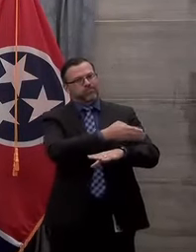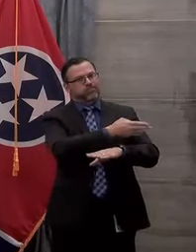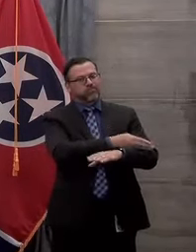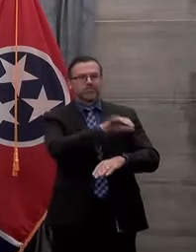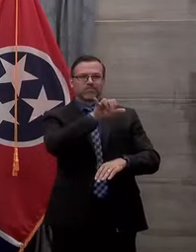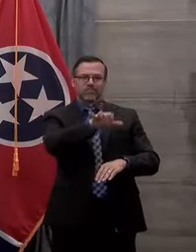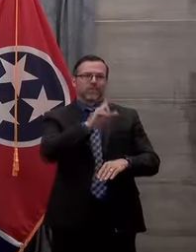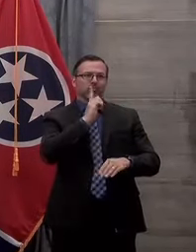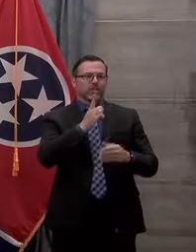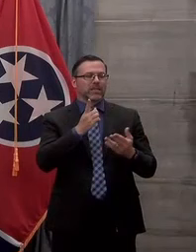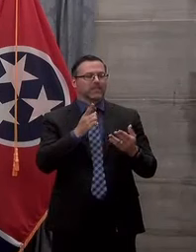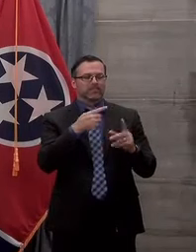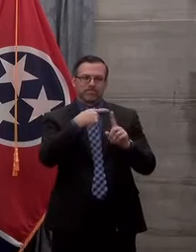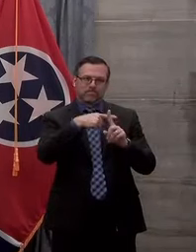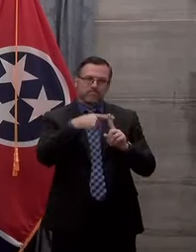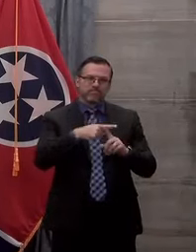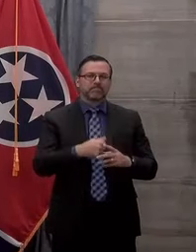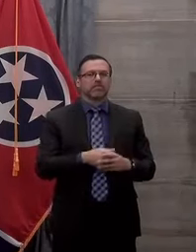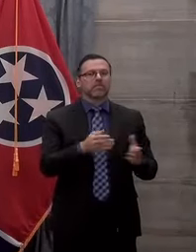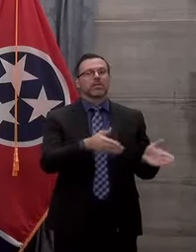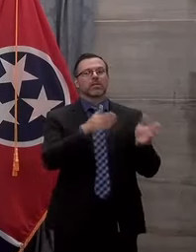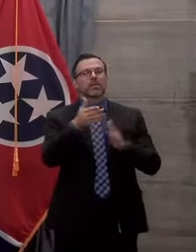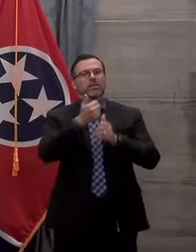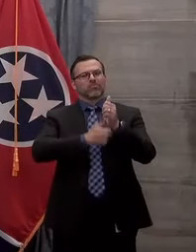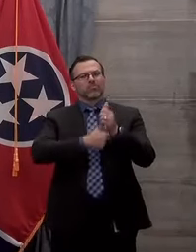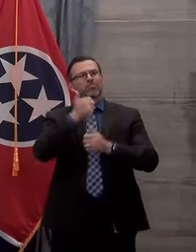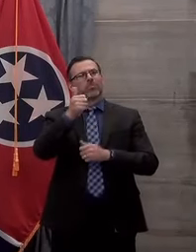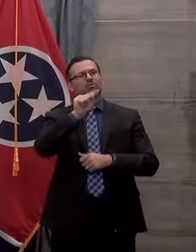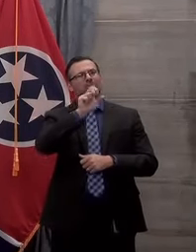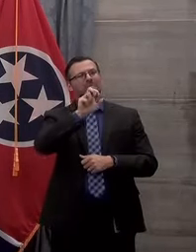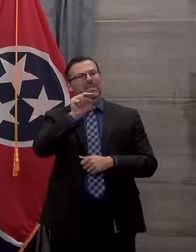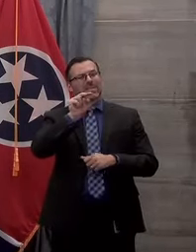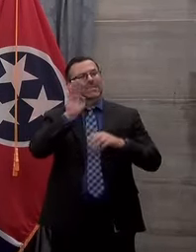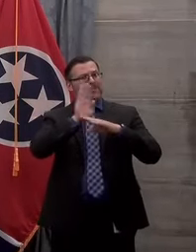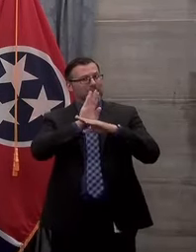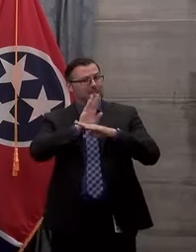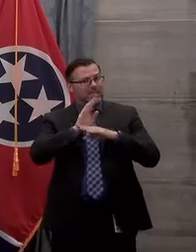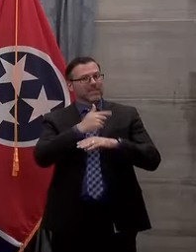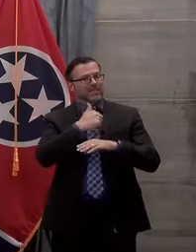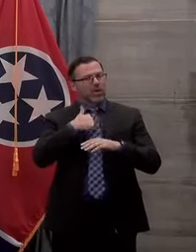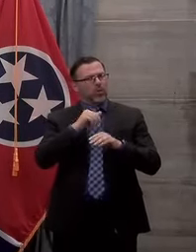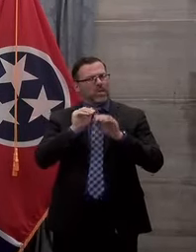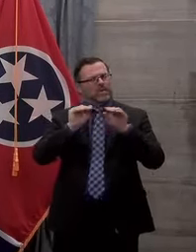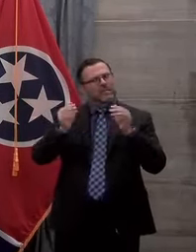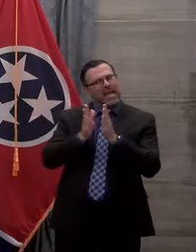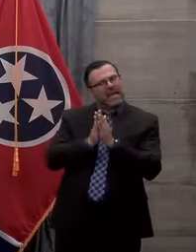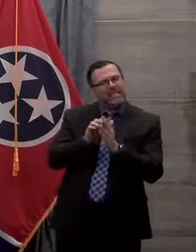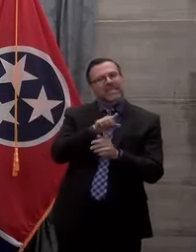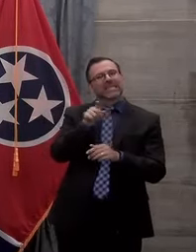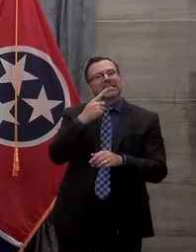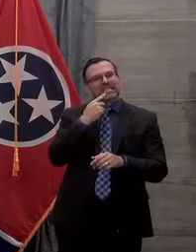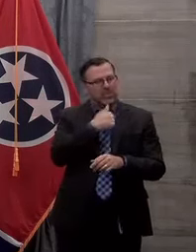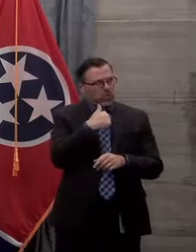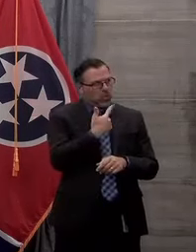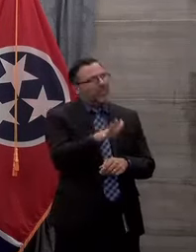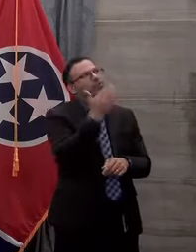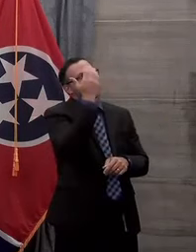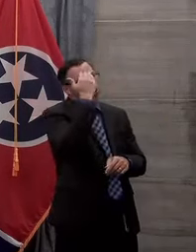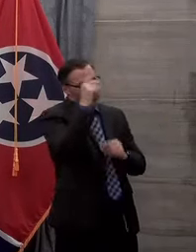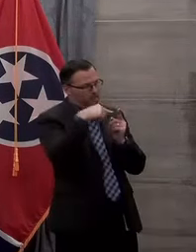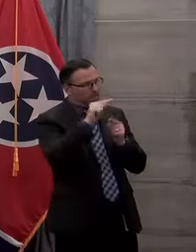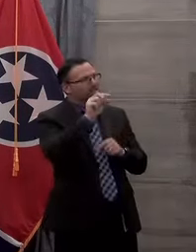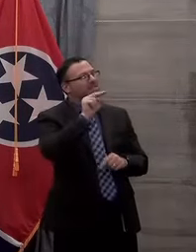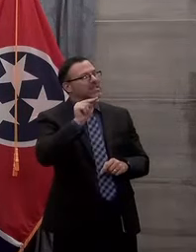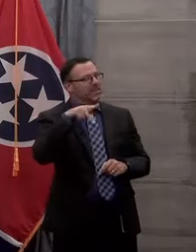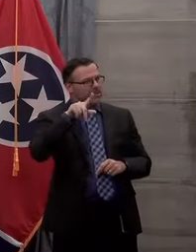very encouraging. Also, the majority of Tennessee businesses that were surveyed said they knew about the Tennessee Pledge and they were able to